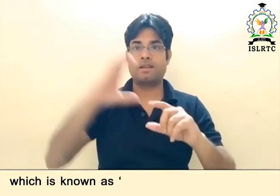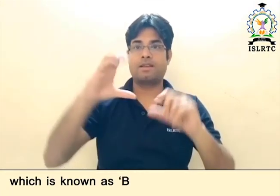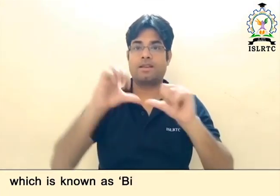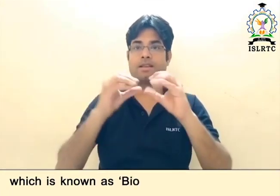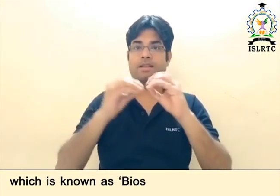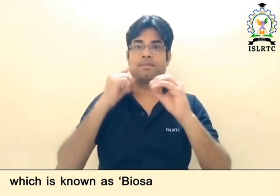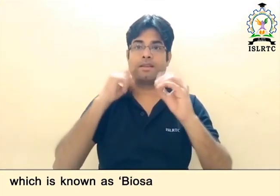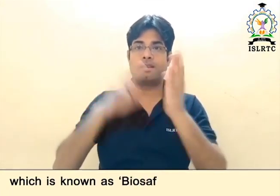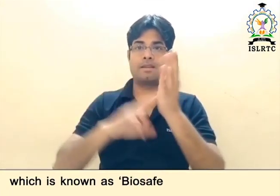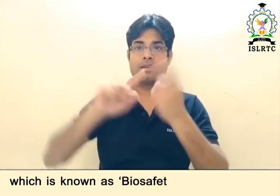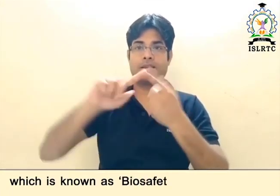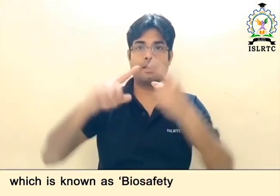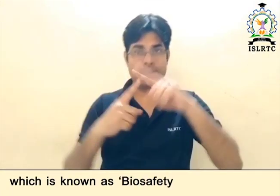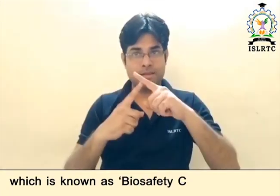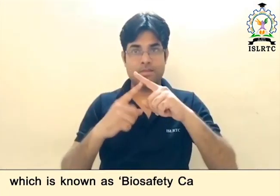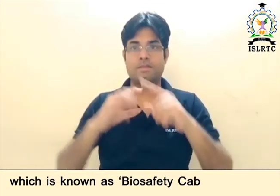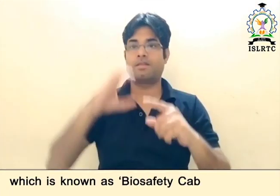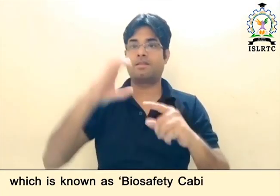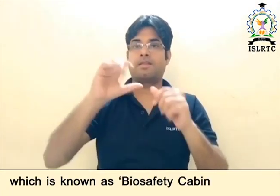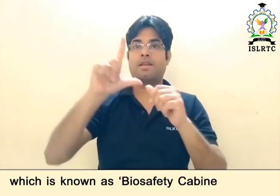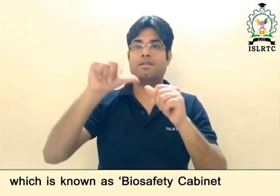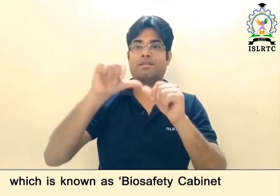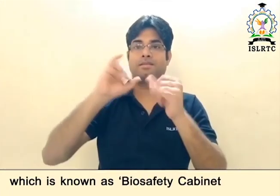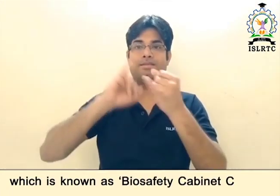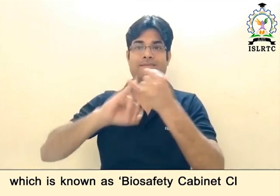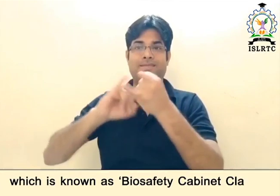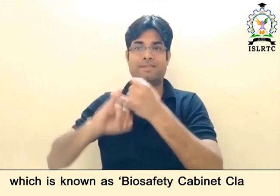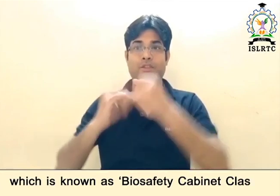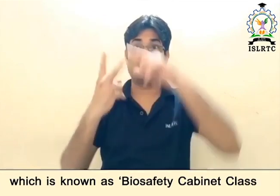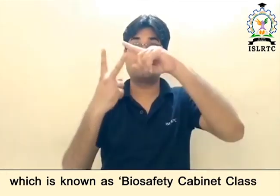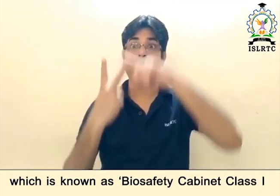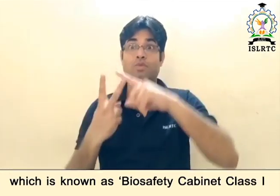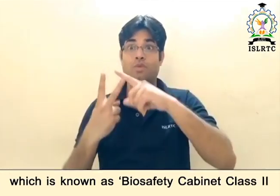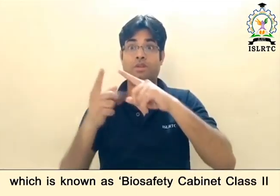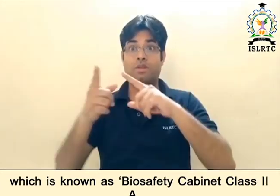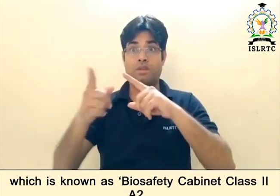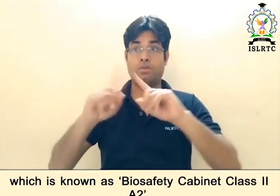Biosafety Cabinet Class 2 A2.